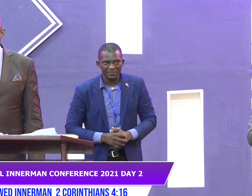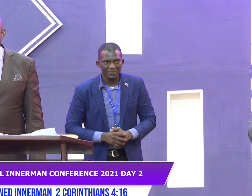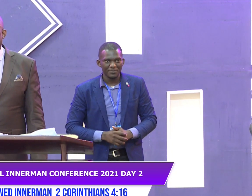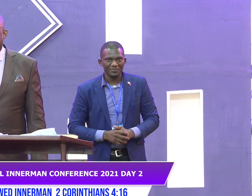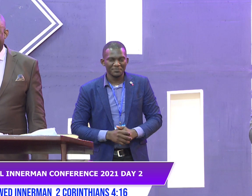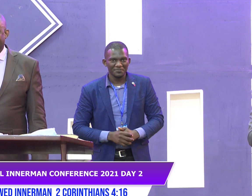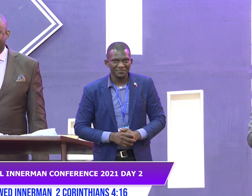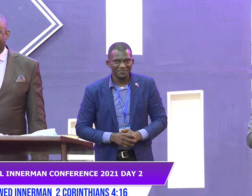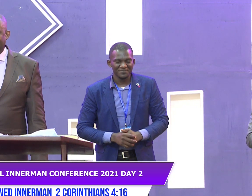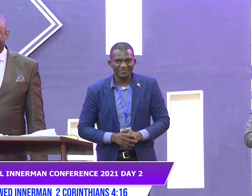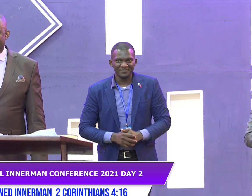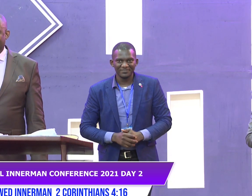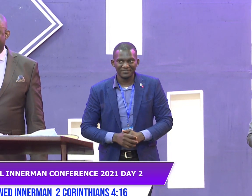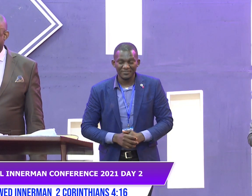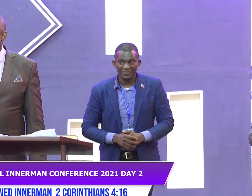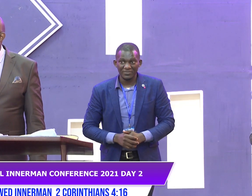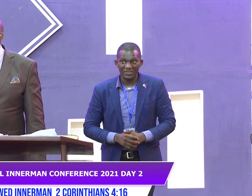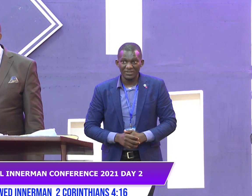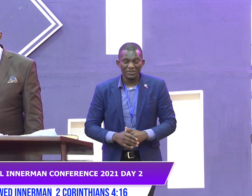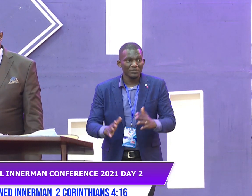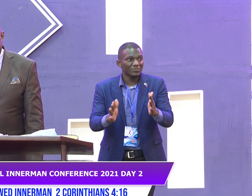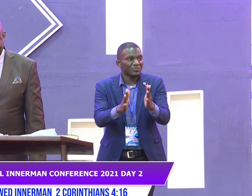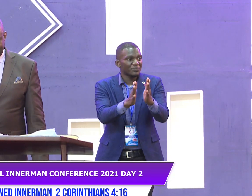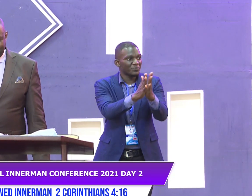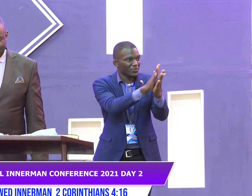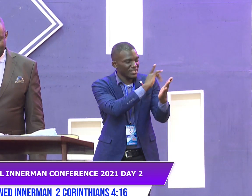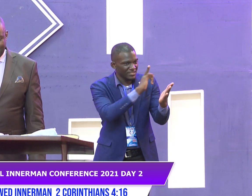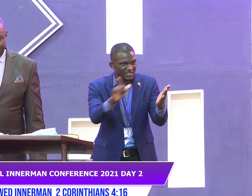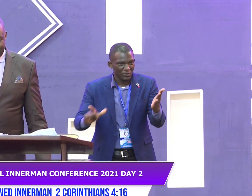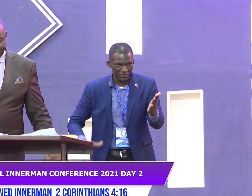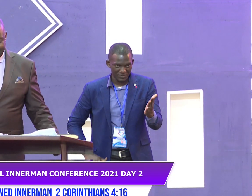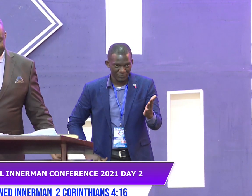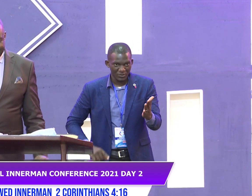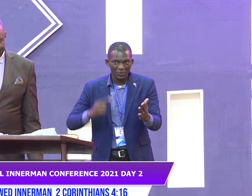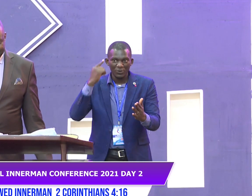to walk ahead for a longer period of time. Praise the Lord.